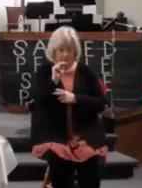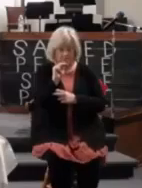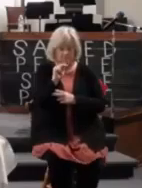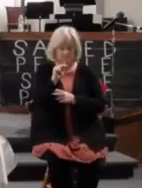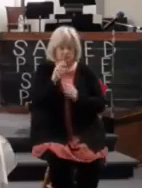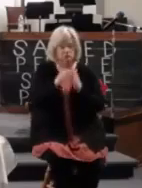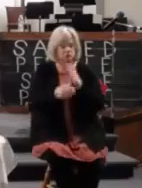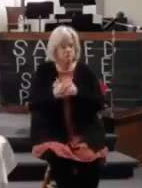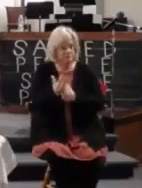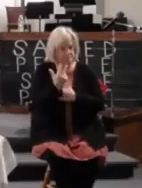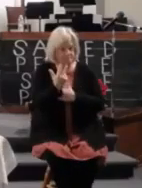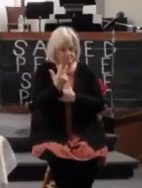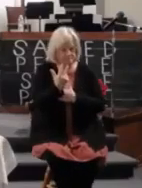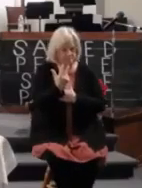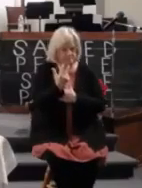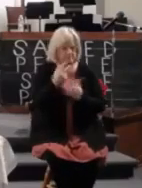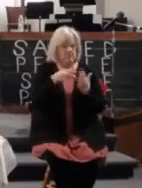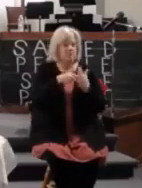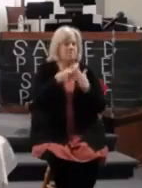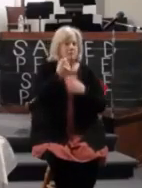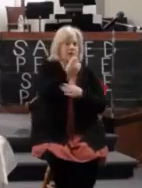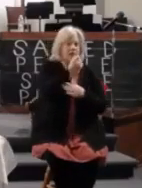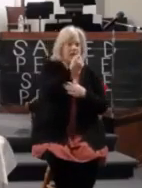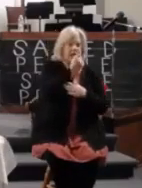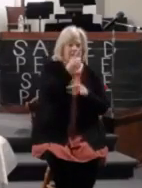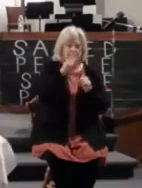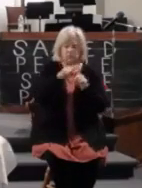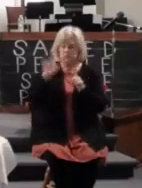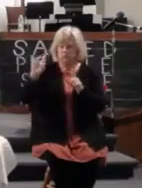chapter 3, verses 11 to